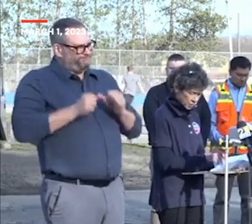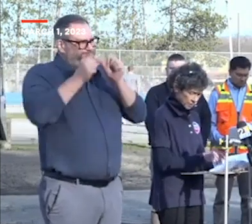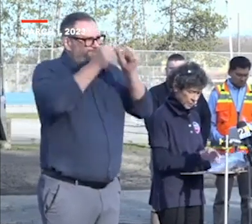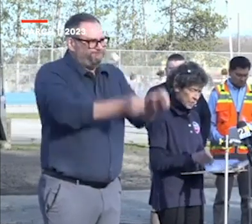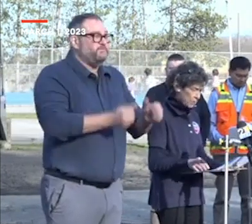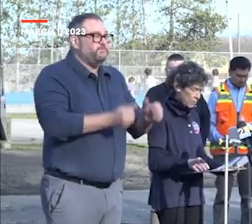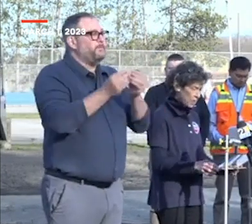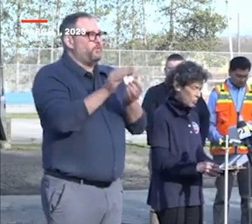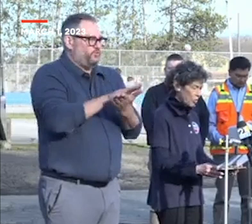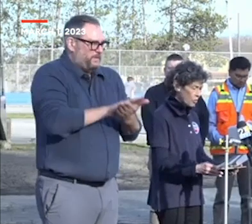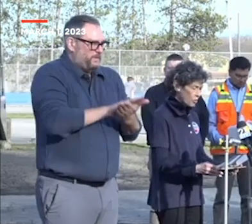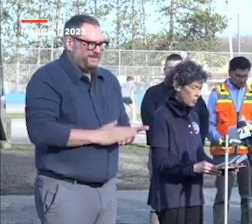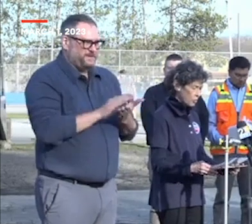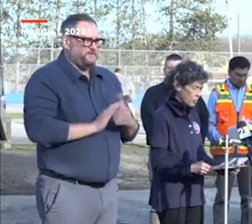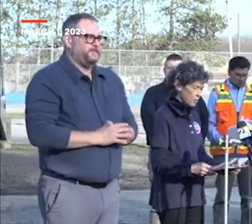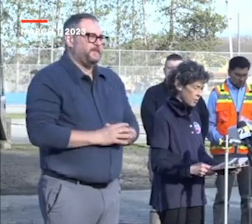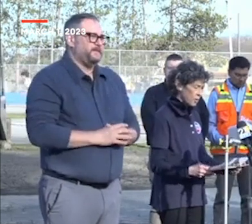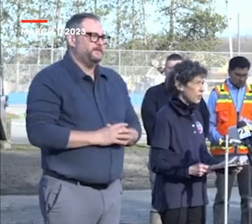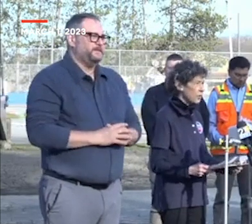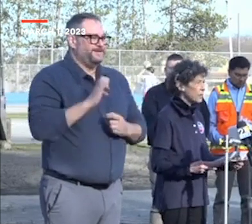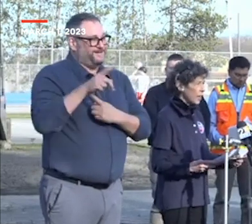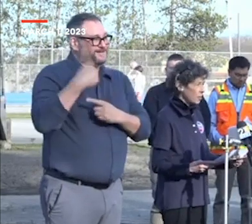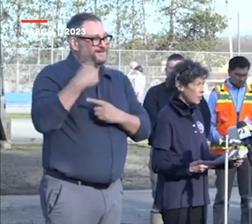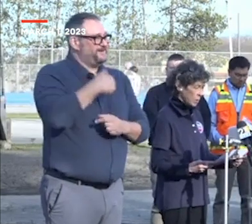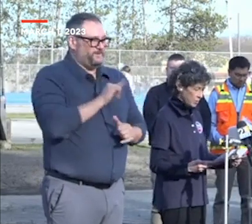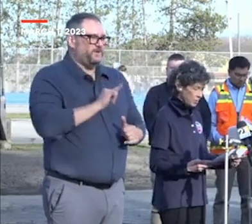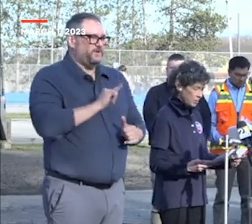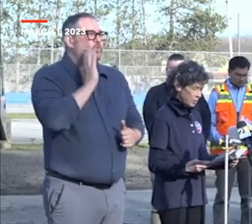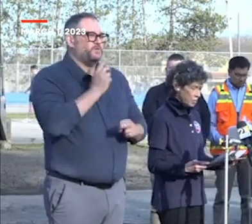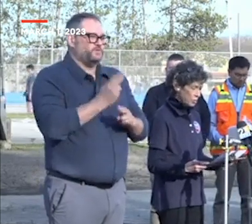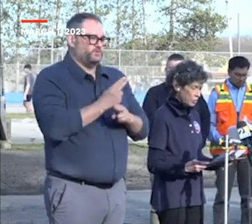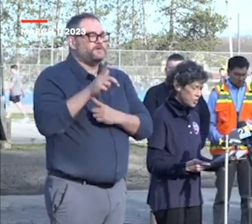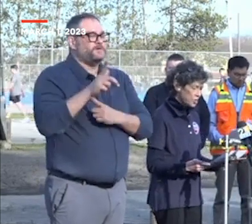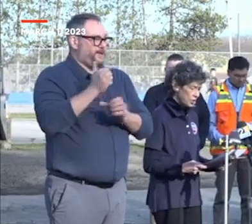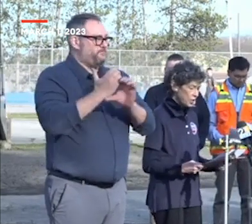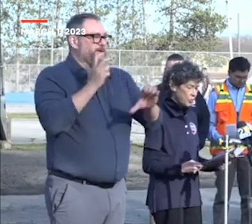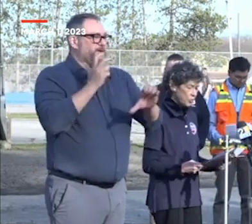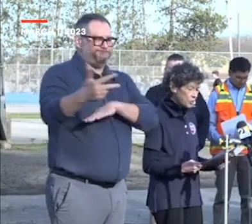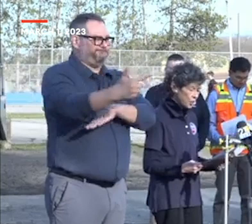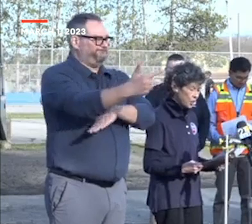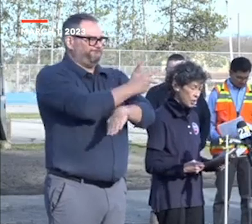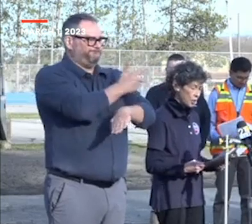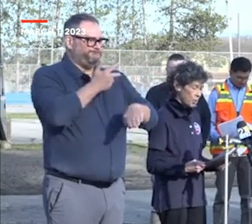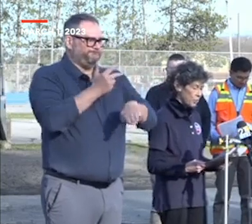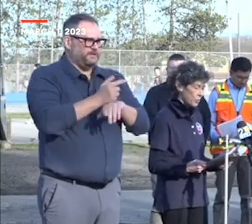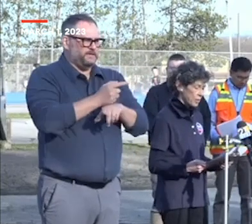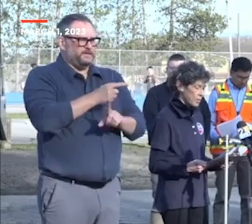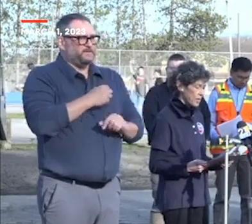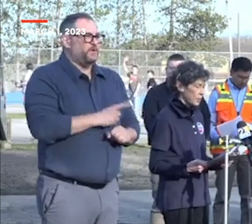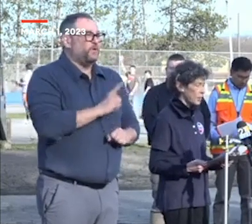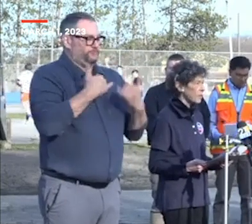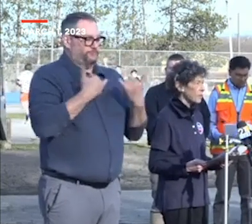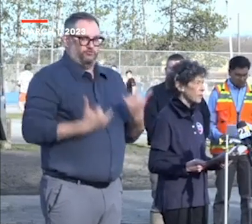phase, EPA will also be using the TAGA bus, which will conduct real-time air monitoring